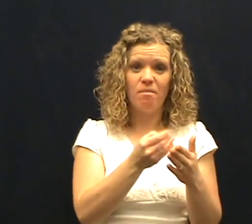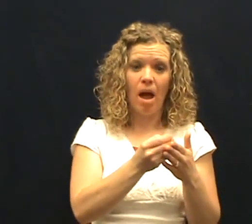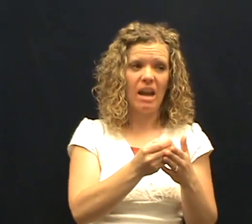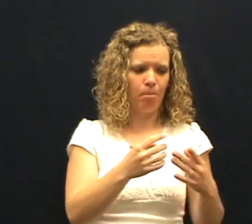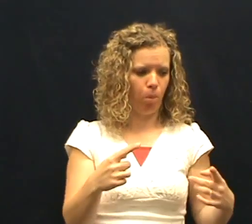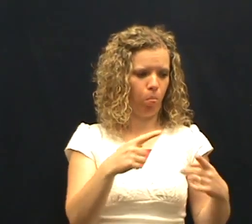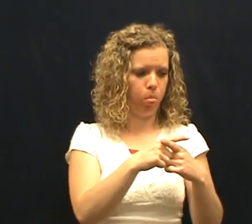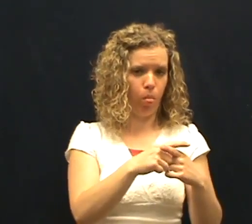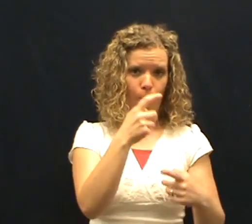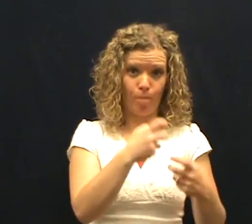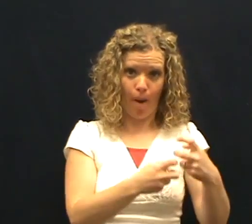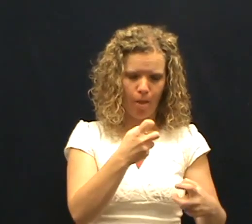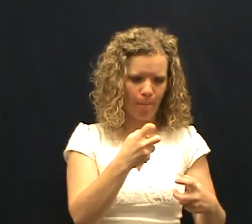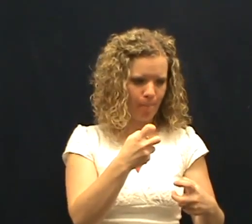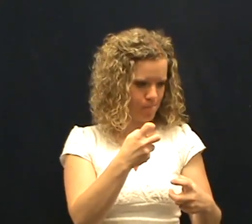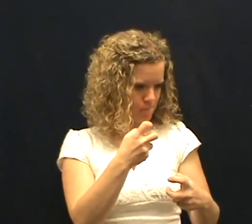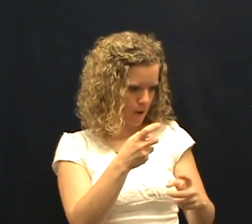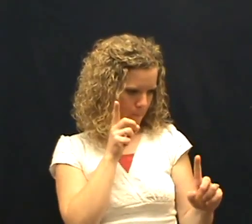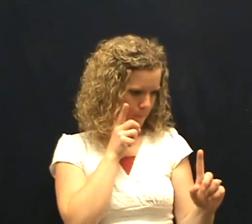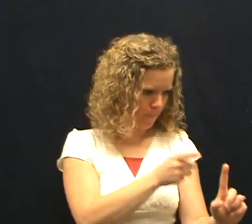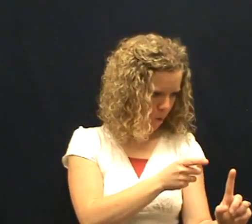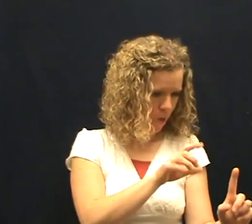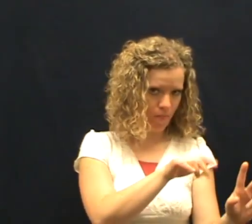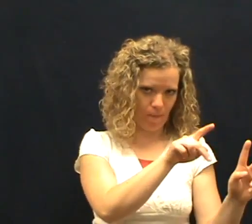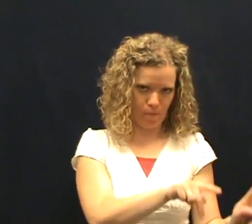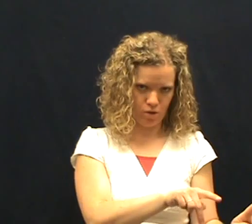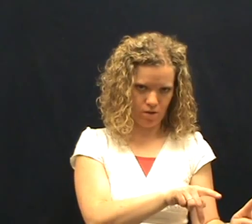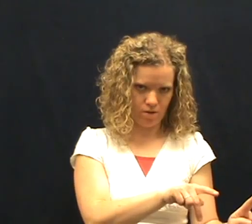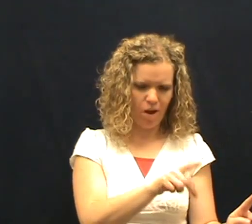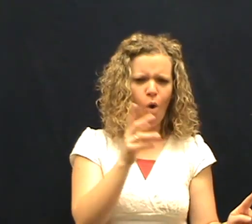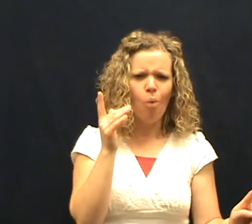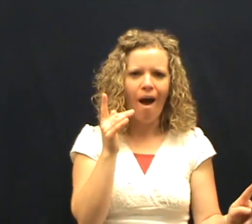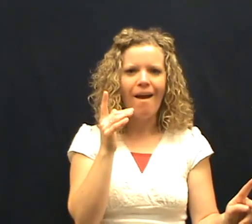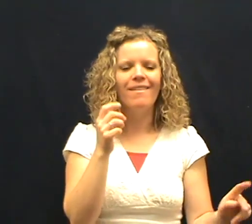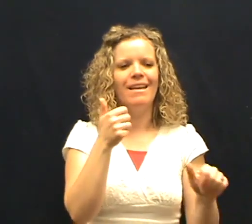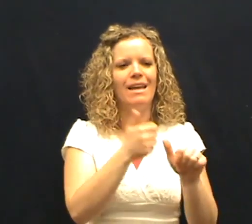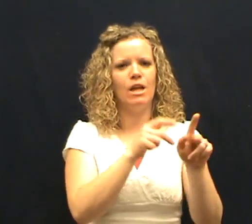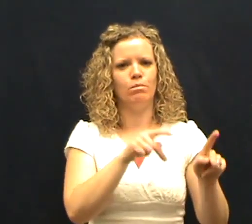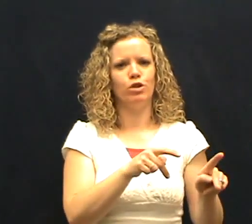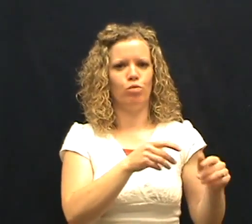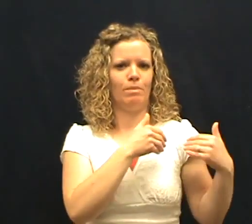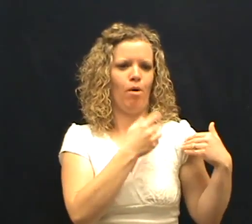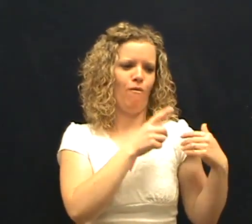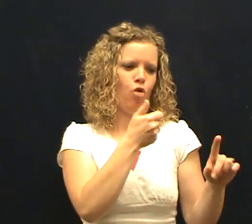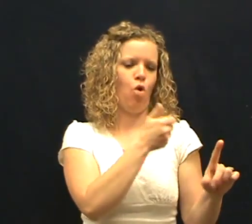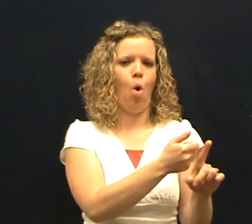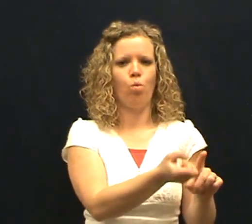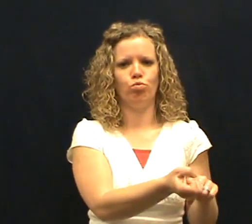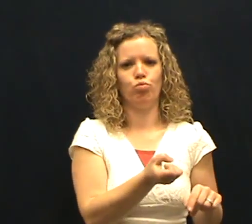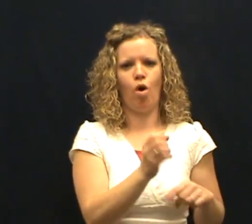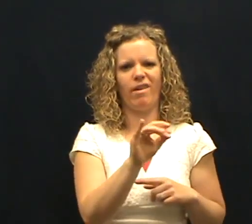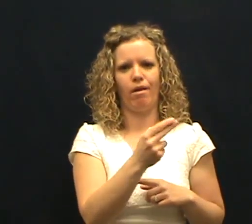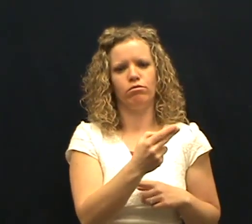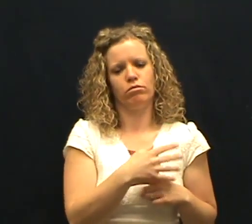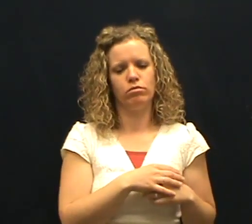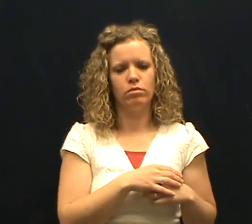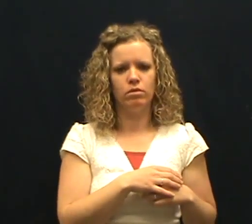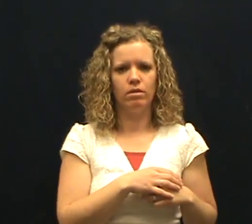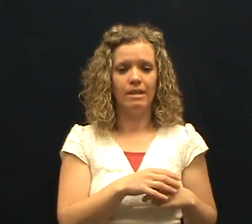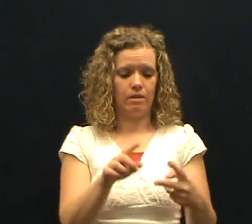know who to go to because we established the responsibility for that drawer. Second, segregate duties.